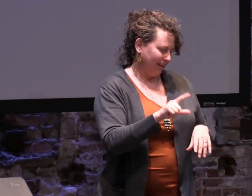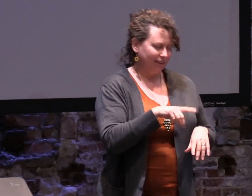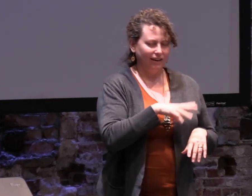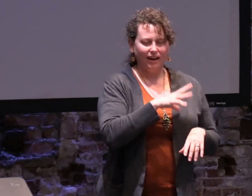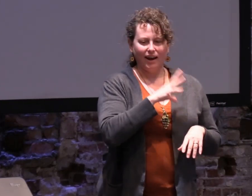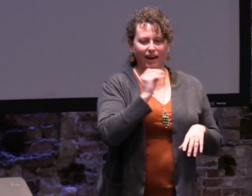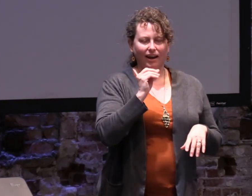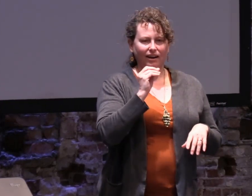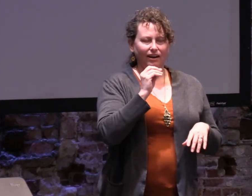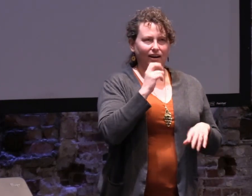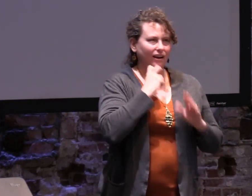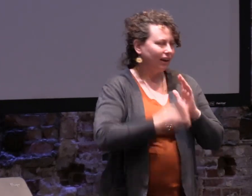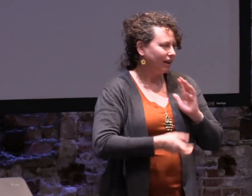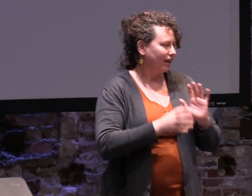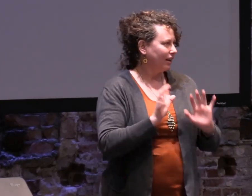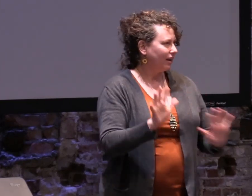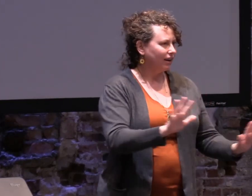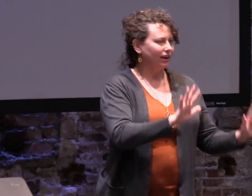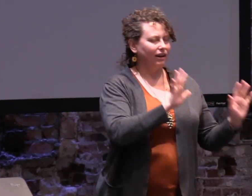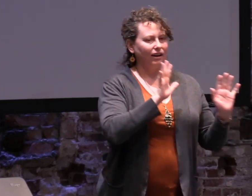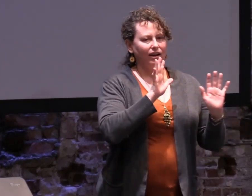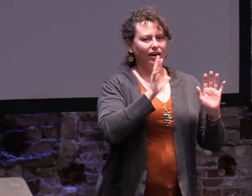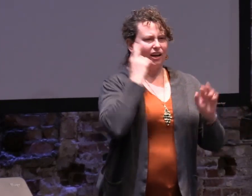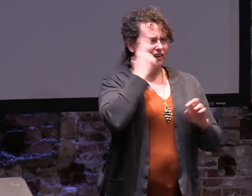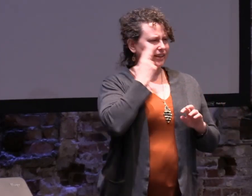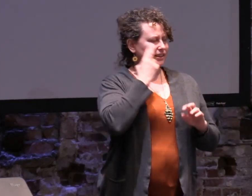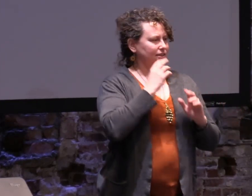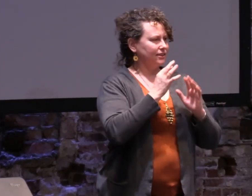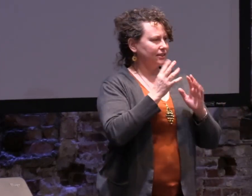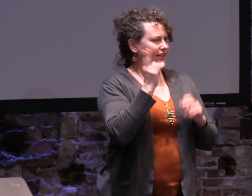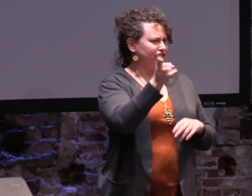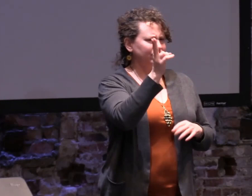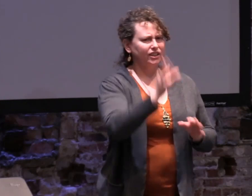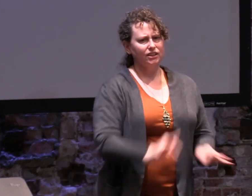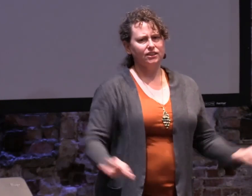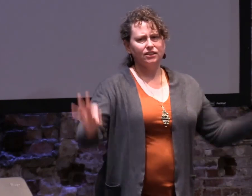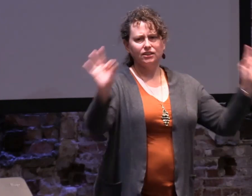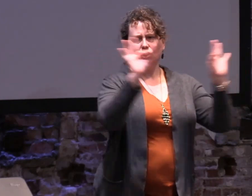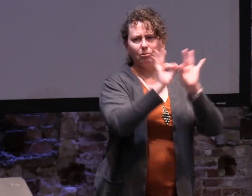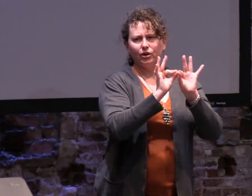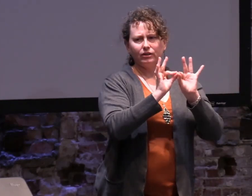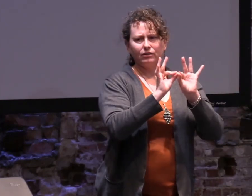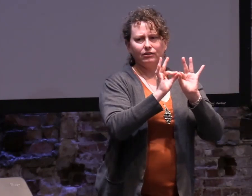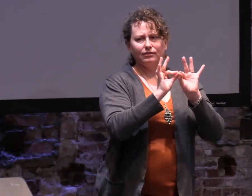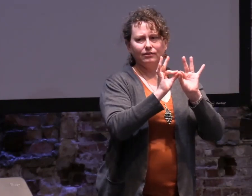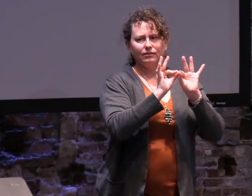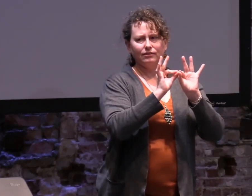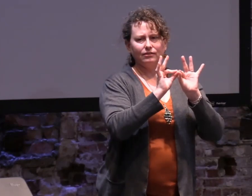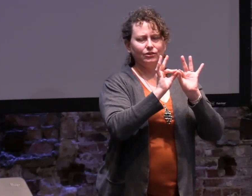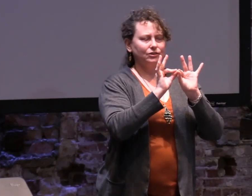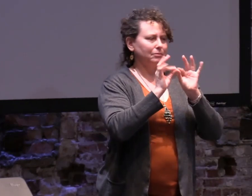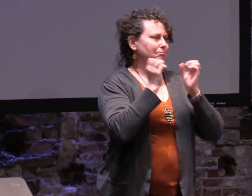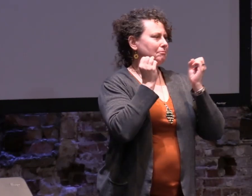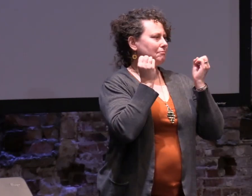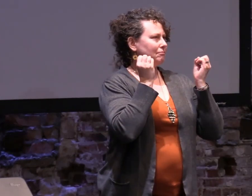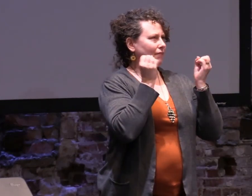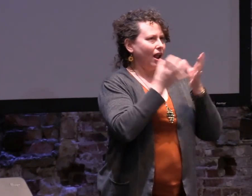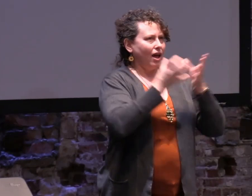alone Shakespeare in American Sign Language. And that was revolutionary to me, historical to me,